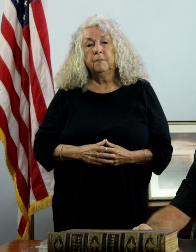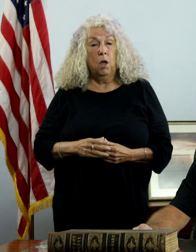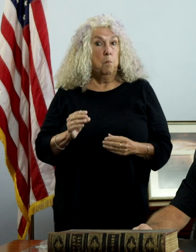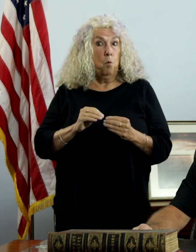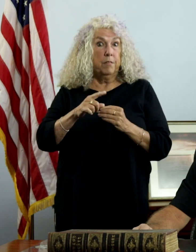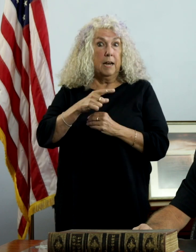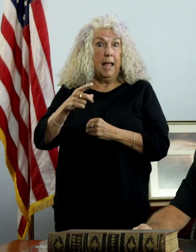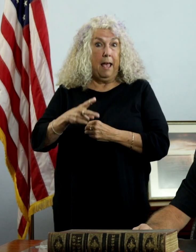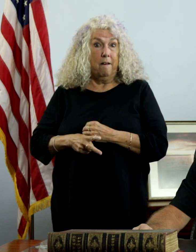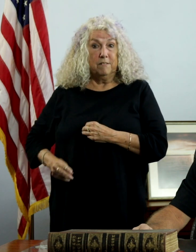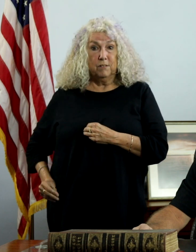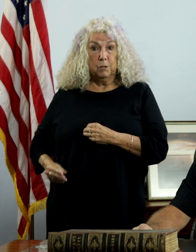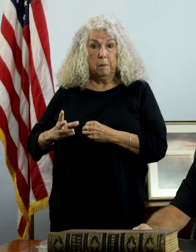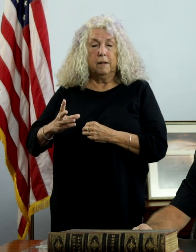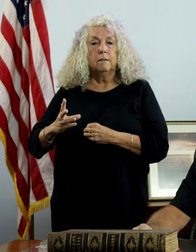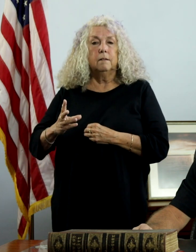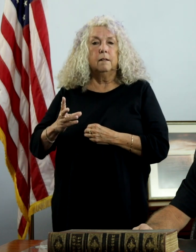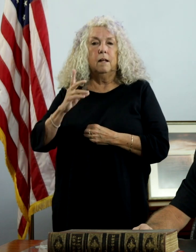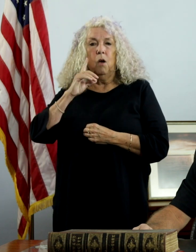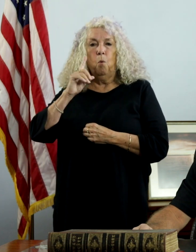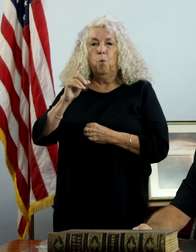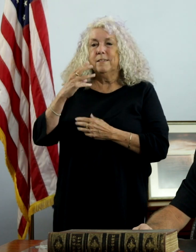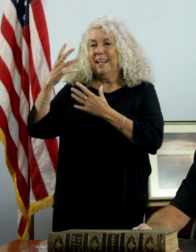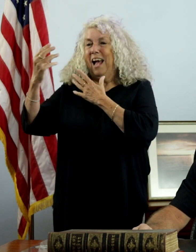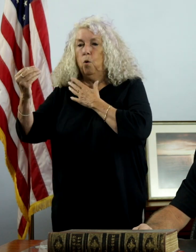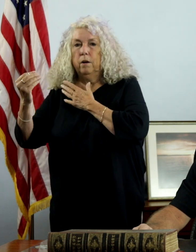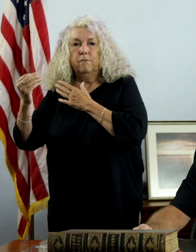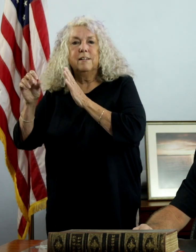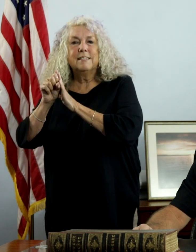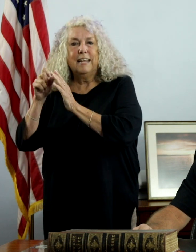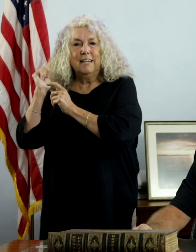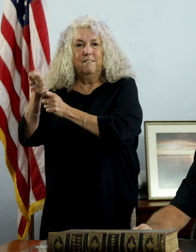More than half of that spending was attributed to out-of-state anglers.